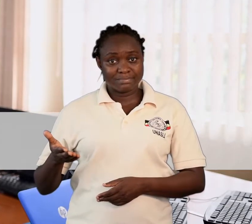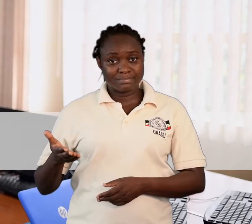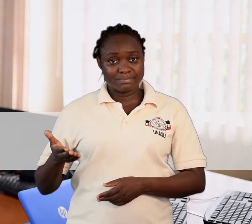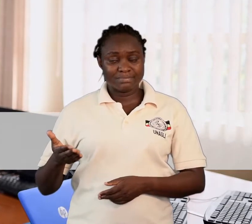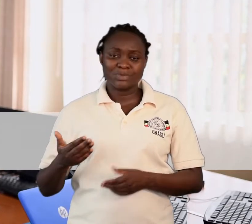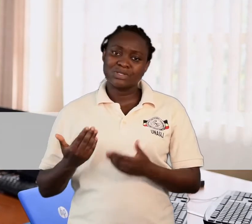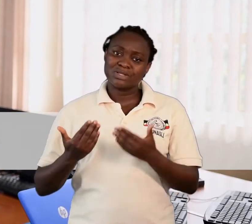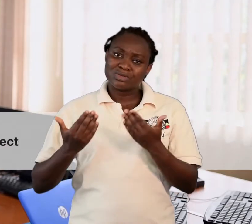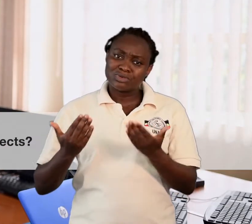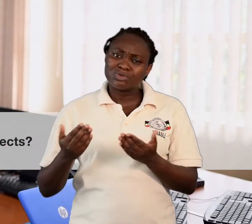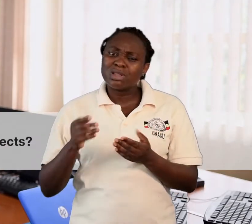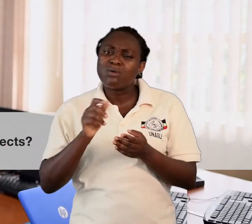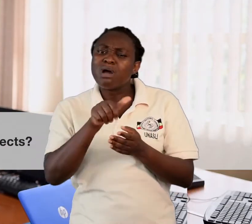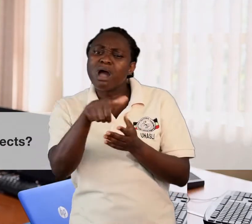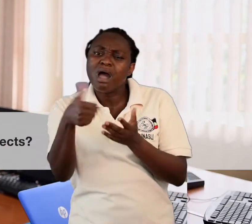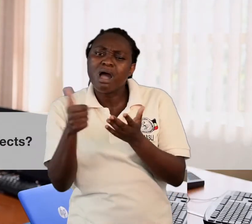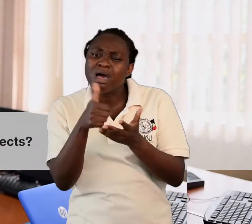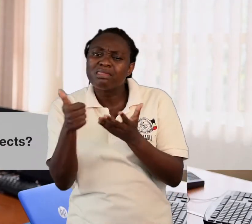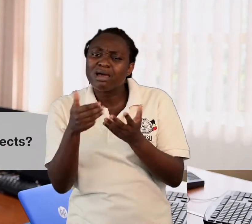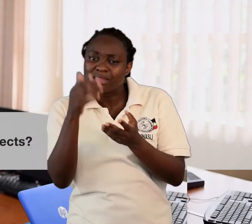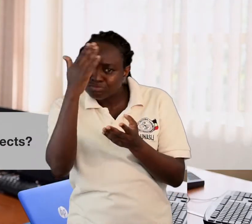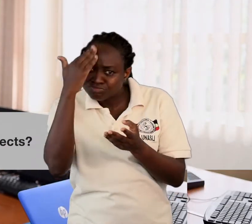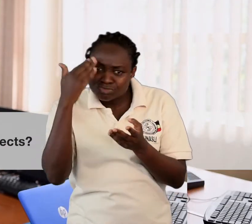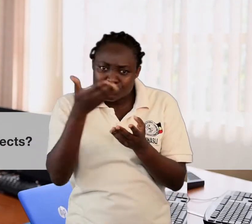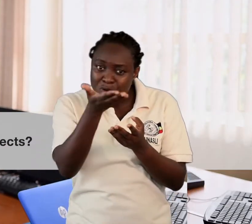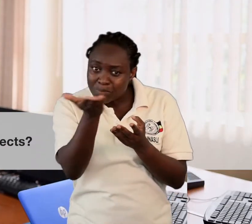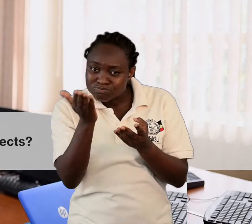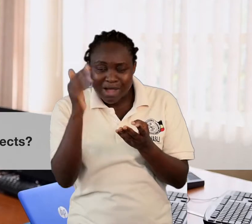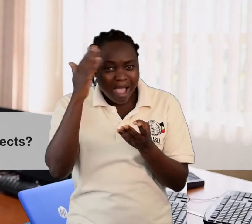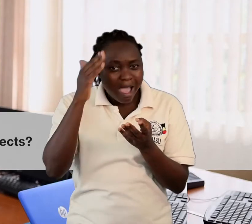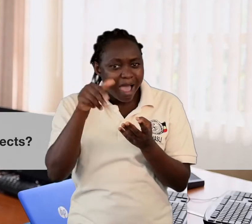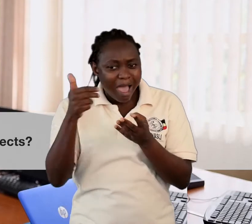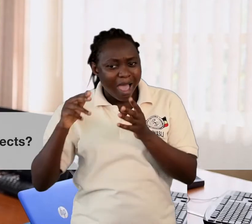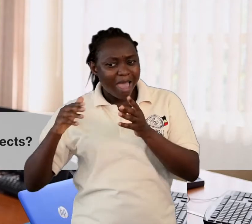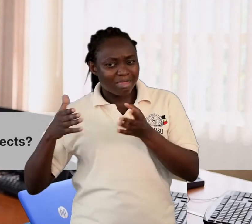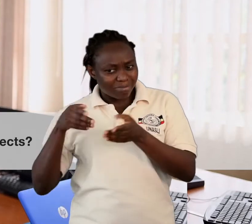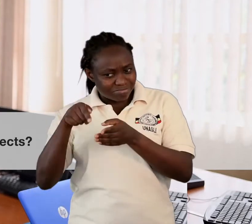Dear learner, can you name other science subjects?